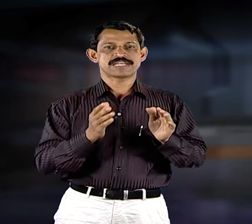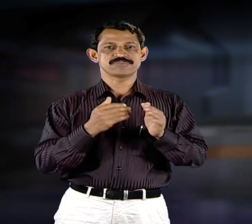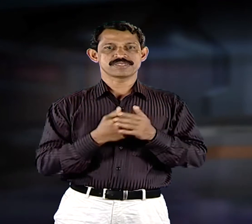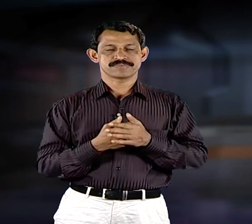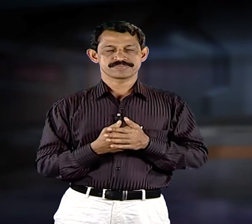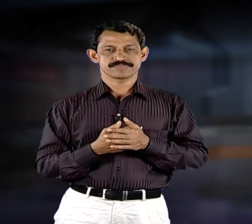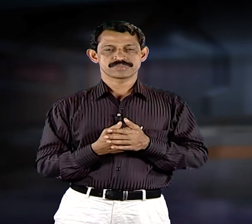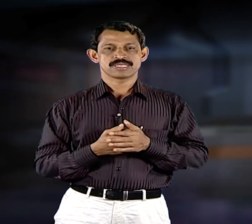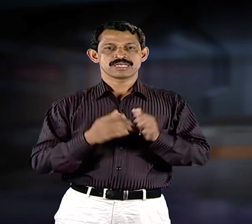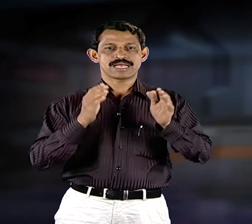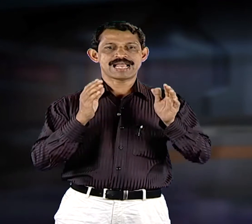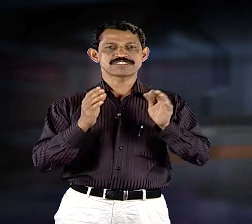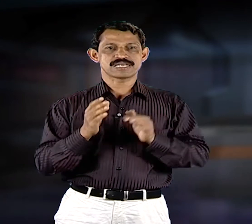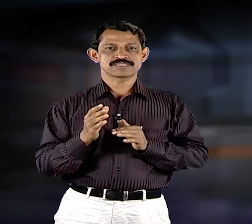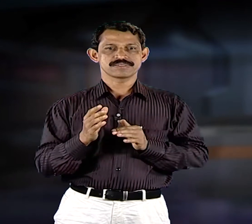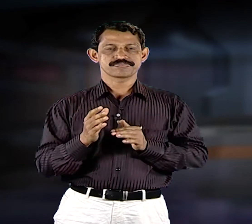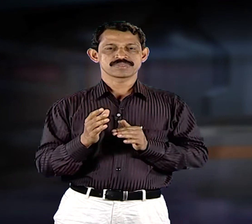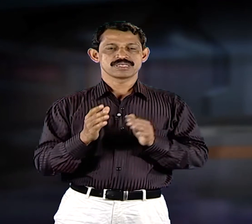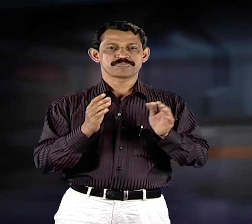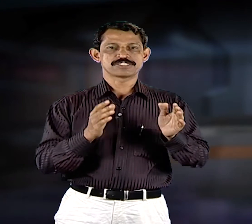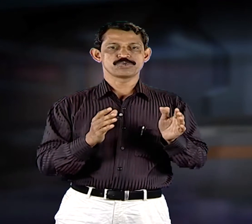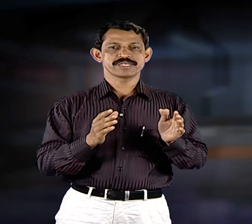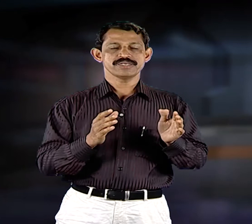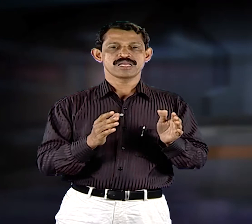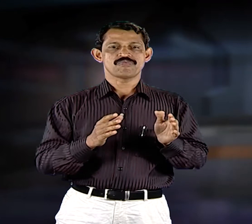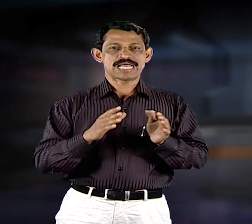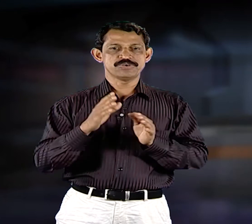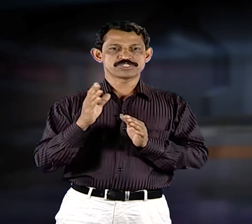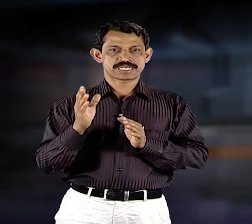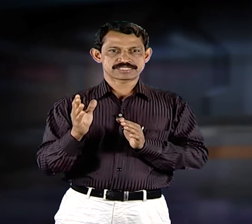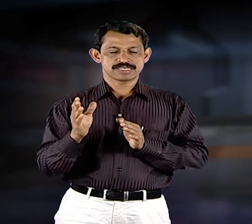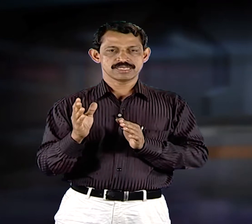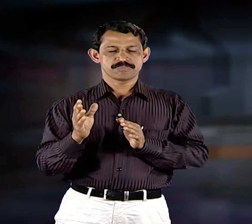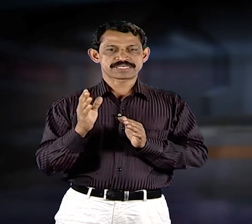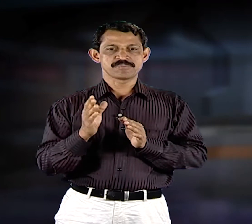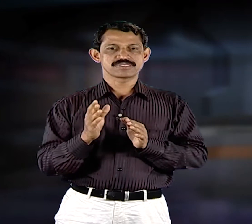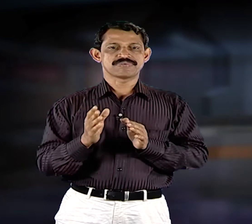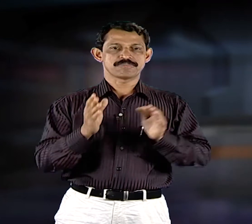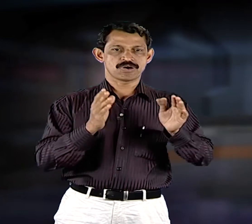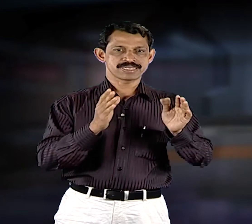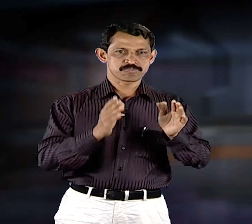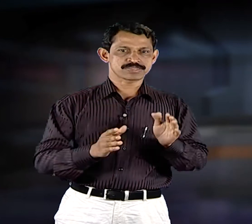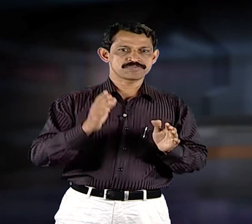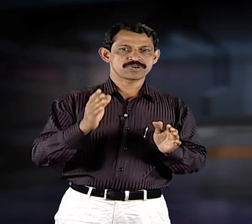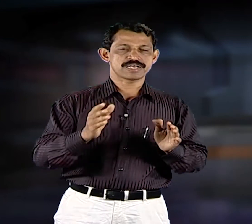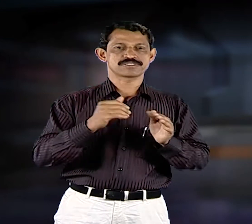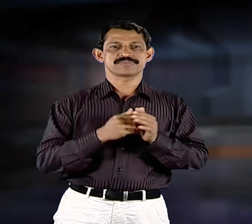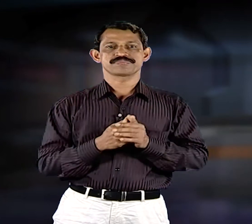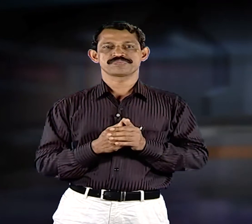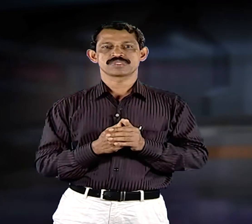attachment. As such, pursuing value education becomes even more important for us.